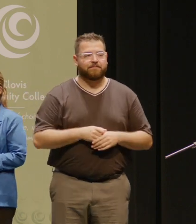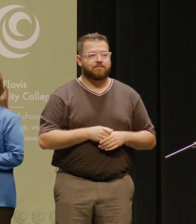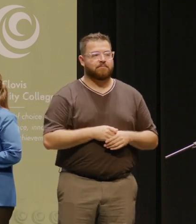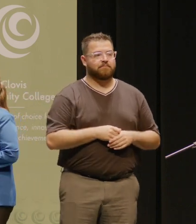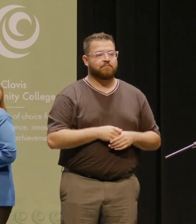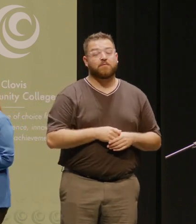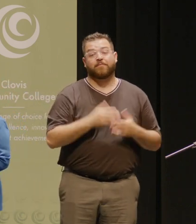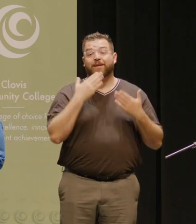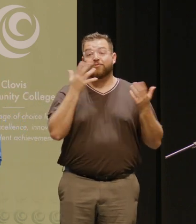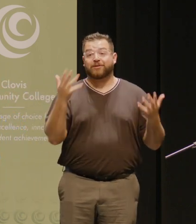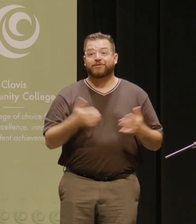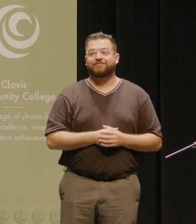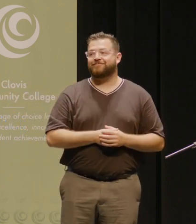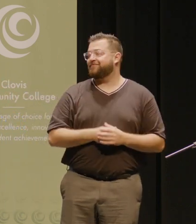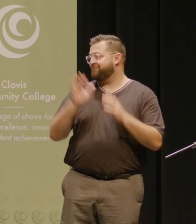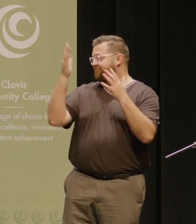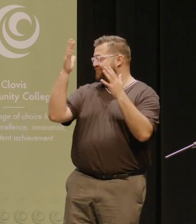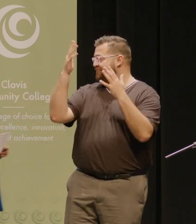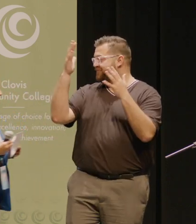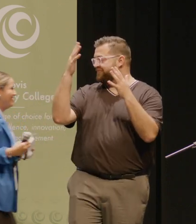And thank you so much.